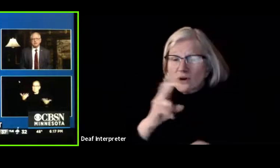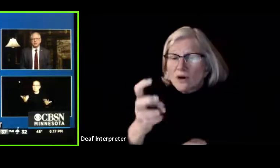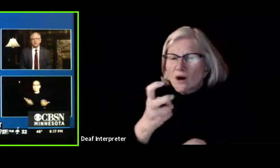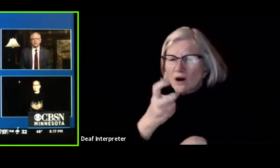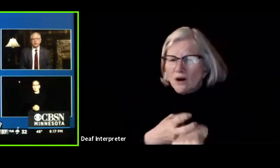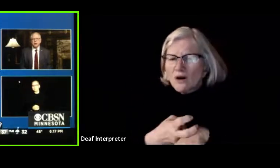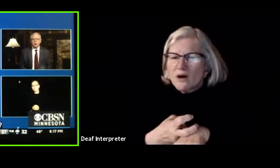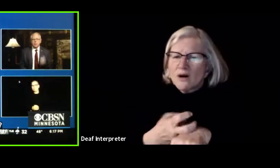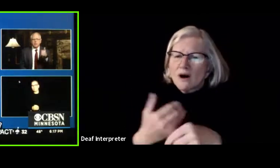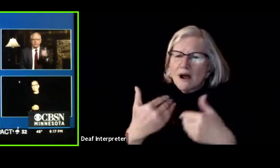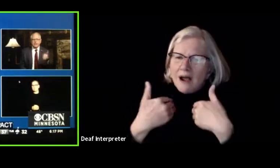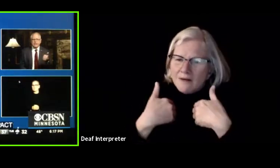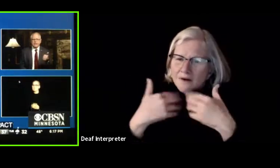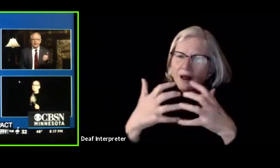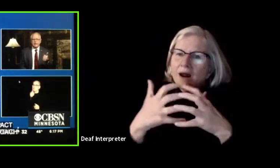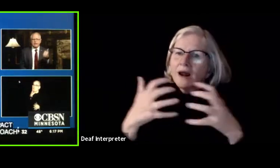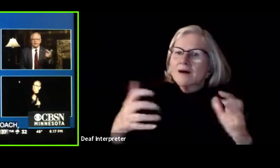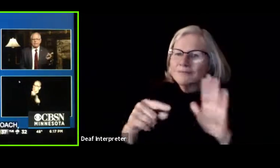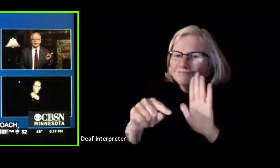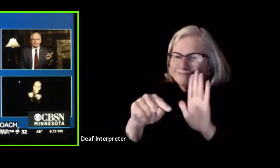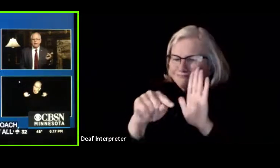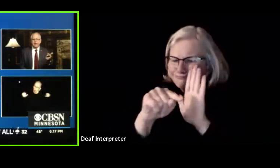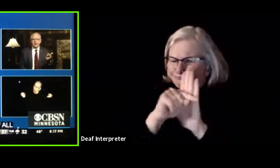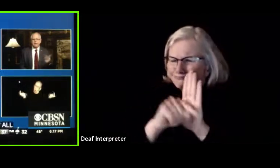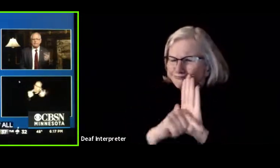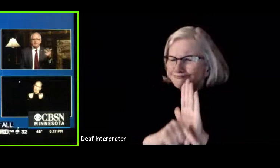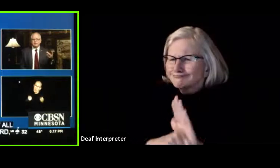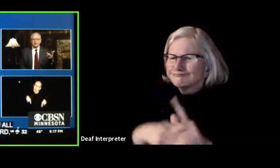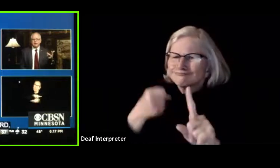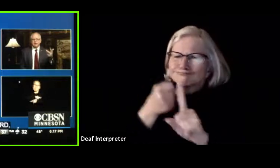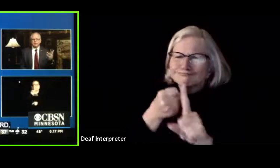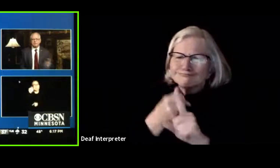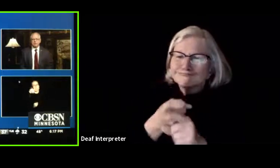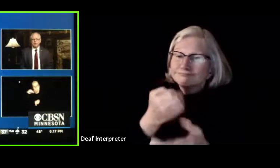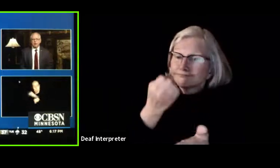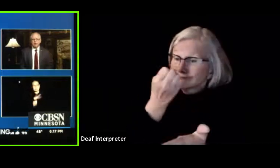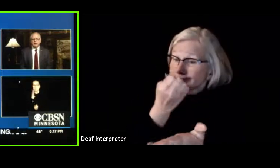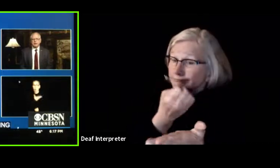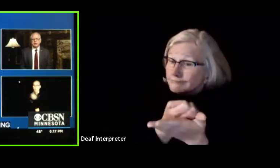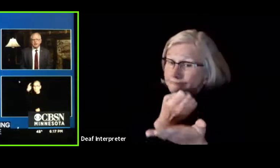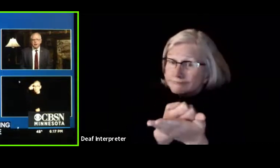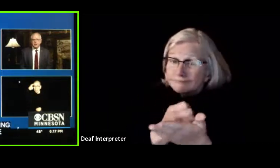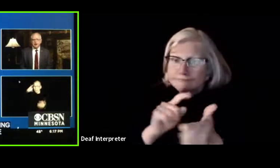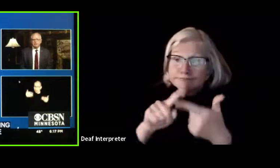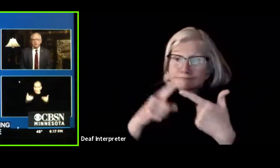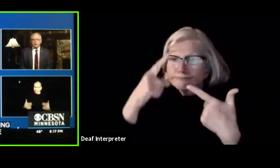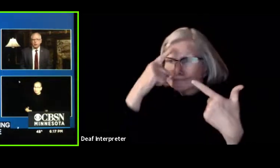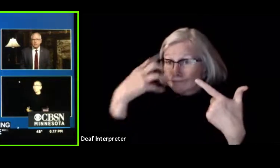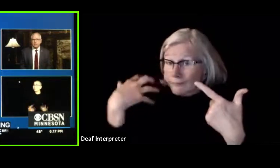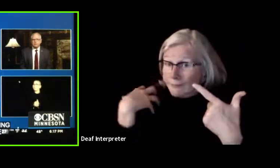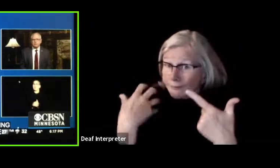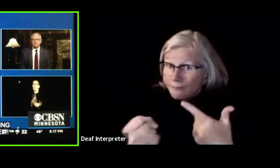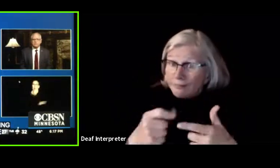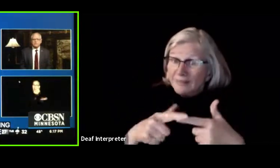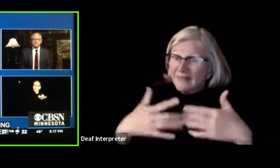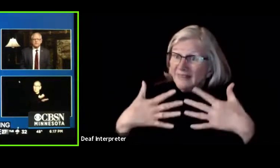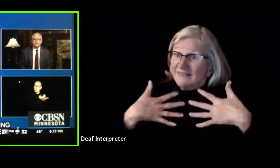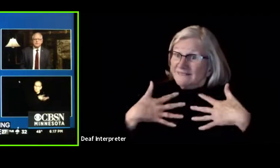everything that we do, whether it be economic, mental health, physical health of people. There's a trade-off in what we do.